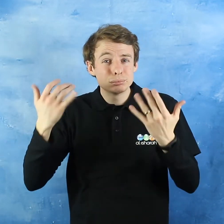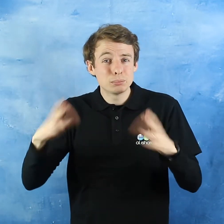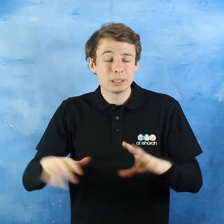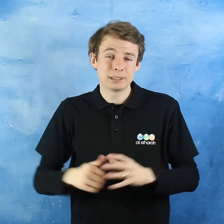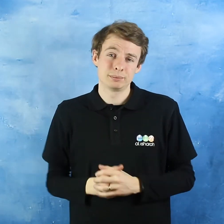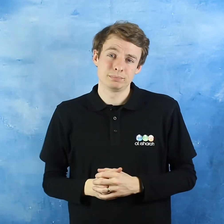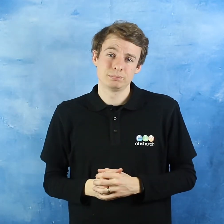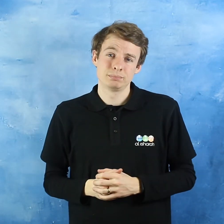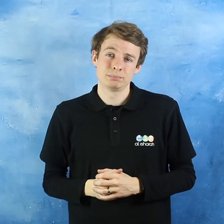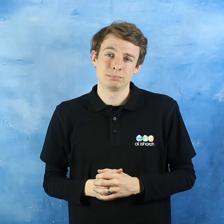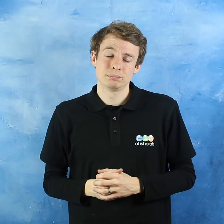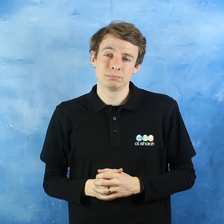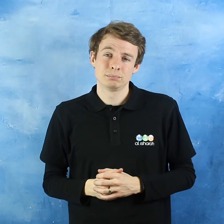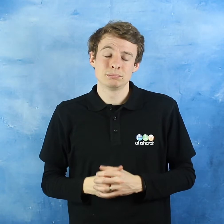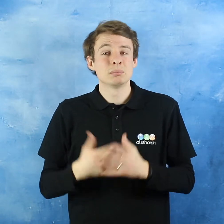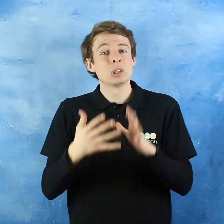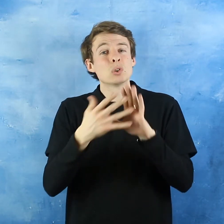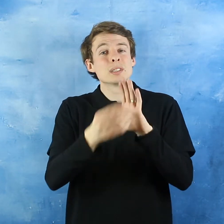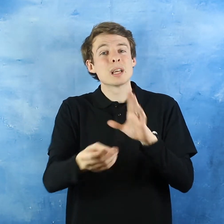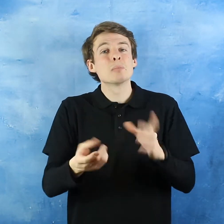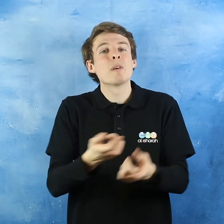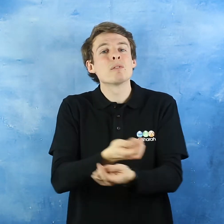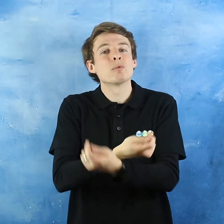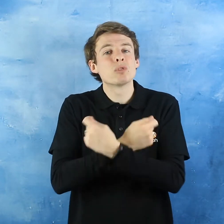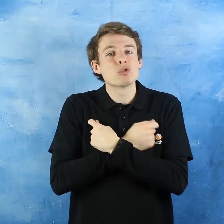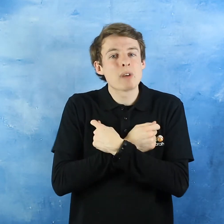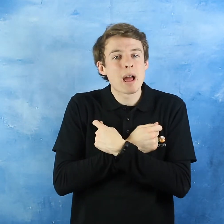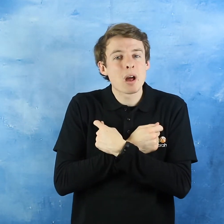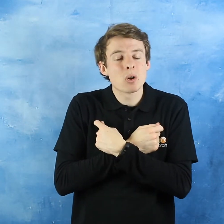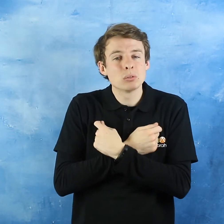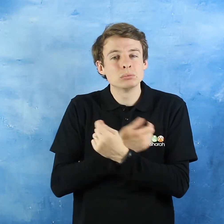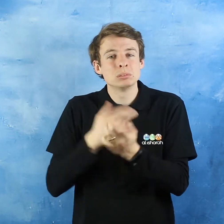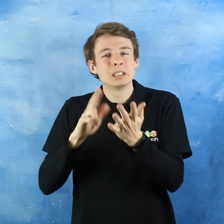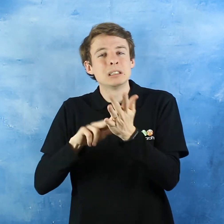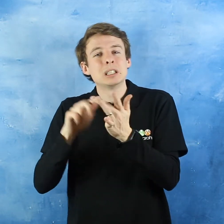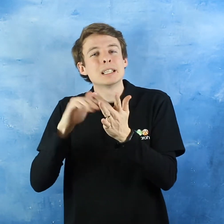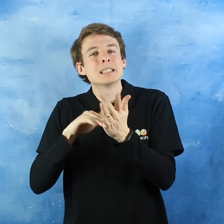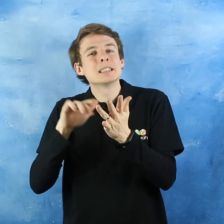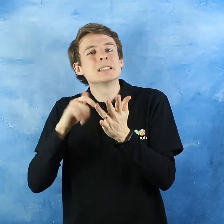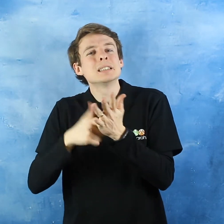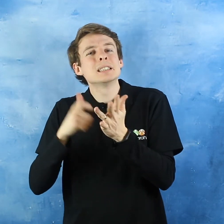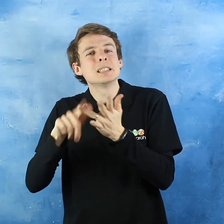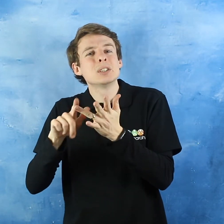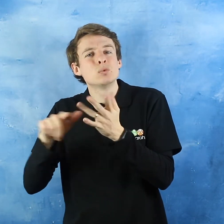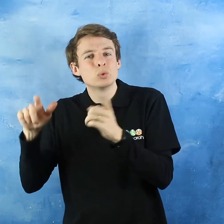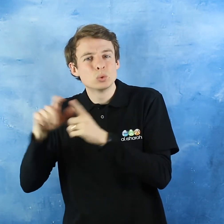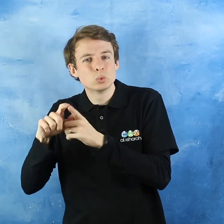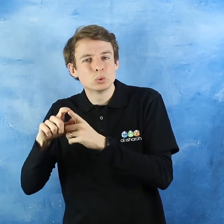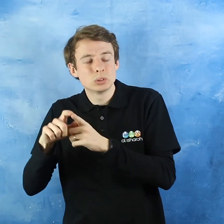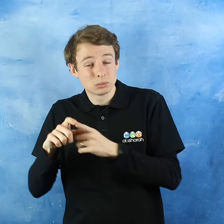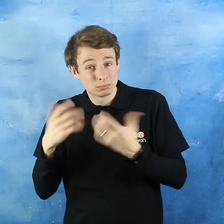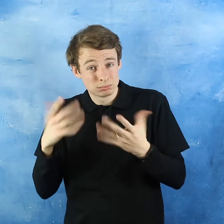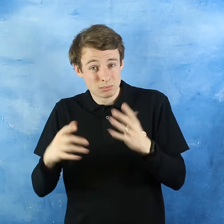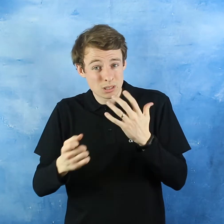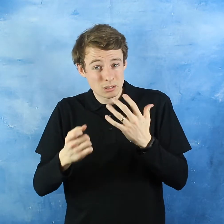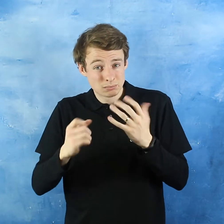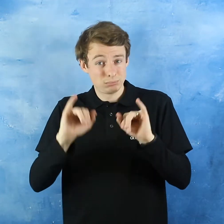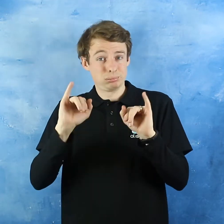how Allah subhanahu wa ta'ala dealt with them. So we need to come back to Allah subhanahu wa ta'ala and put hope and trust in